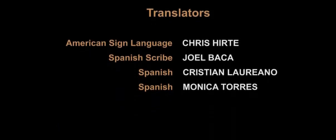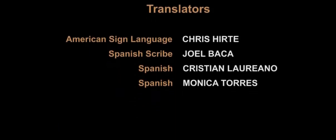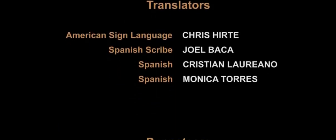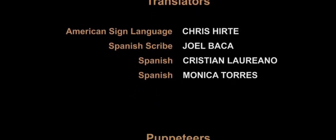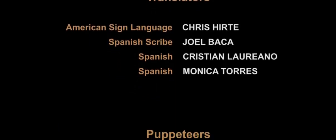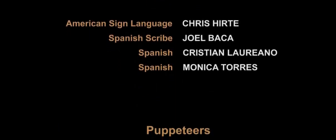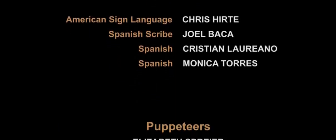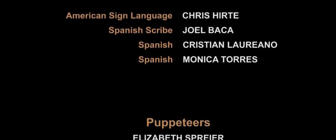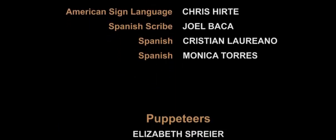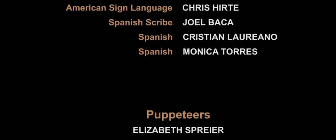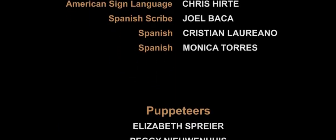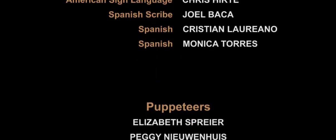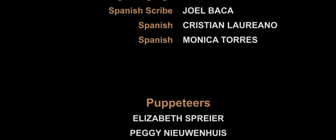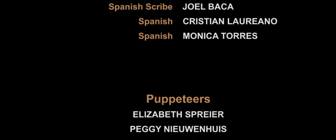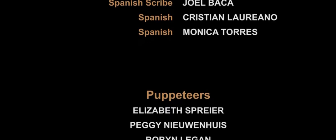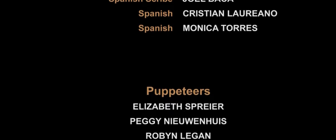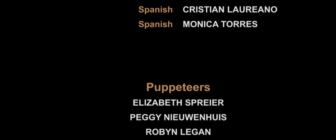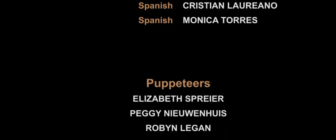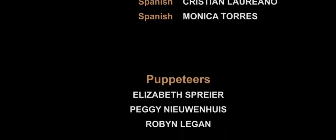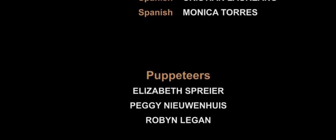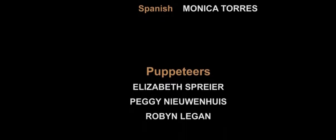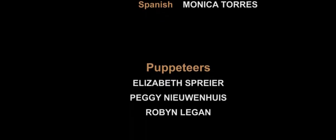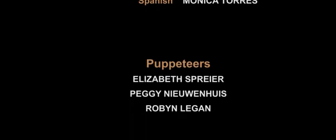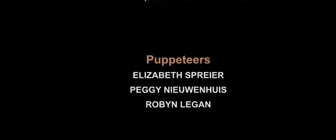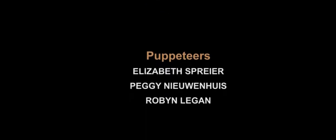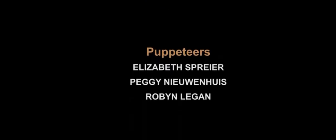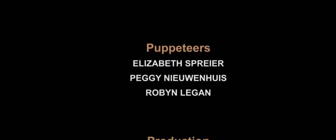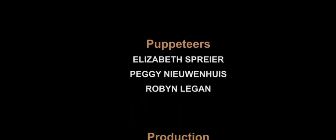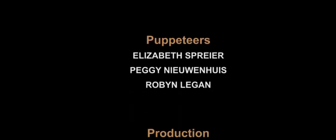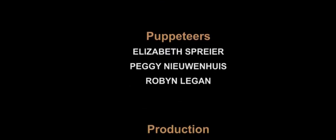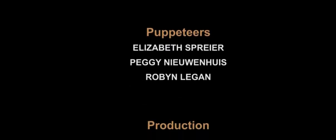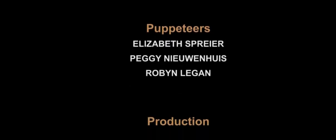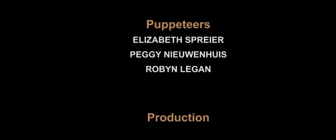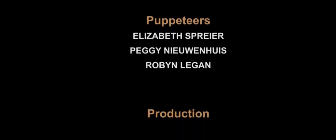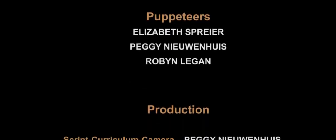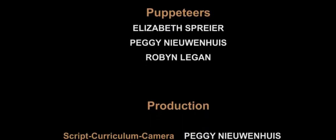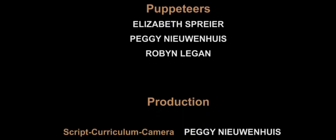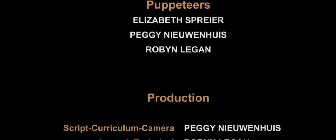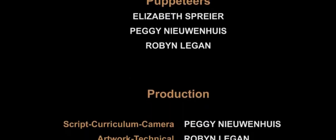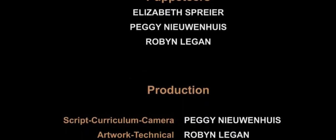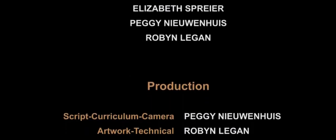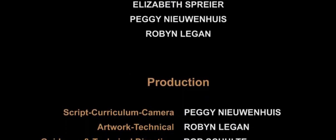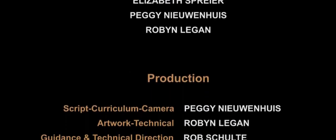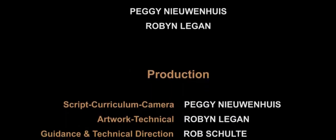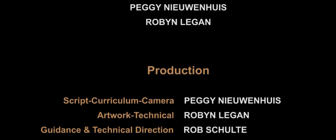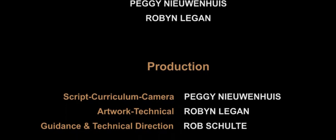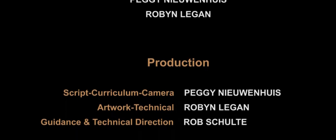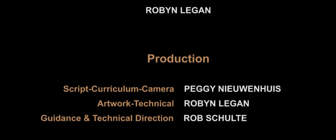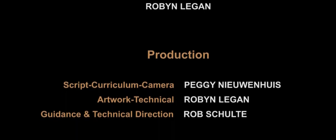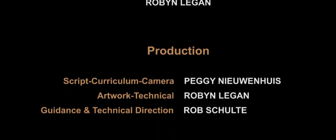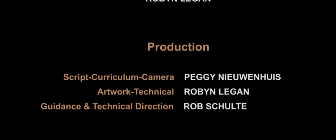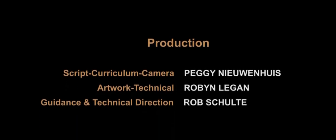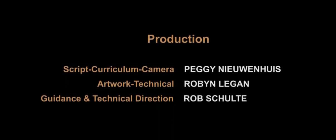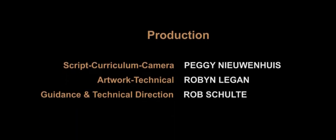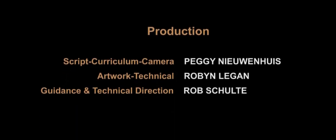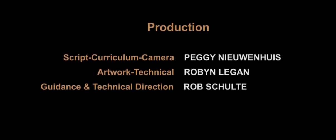rules on the bus say stay in your seat all the way to school. The rules on the bus say be